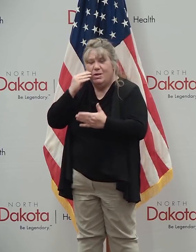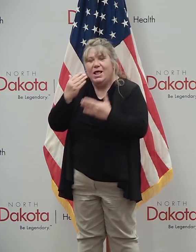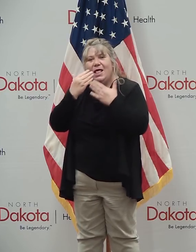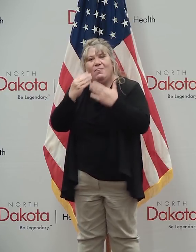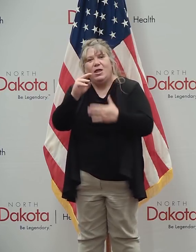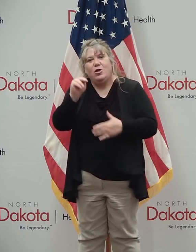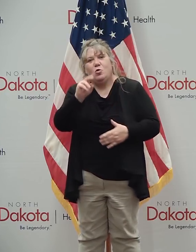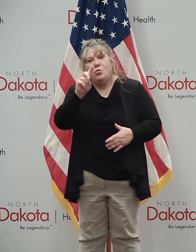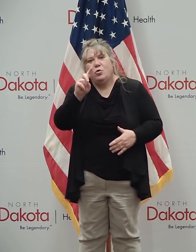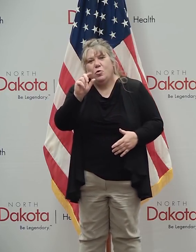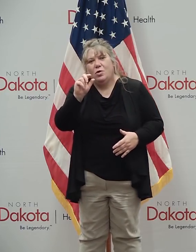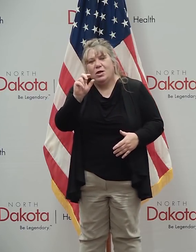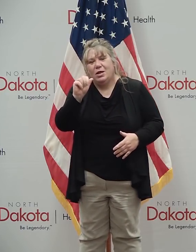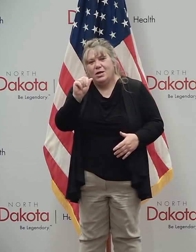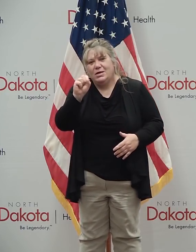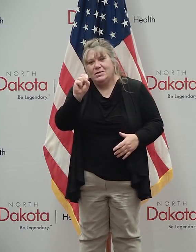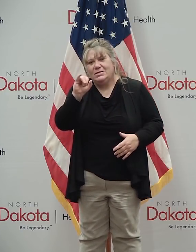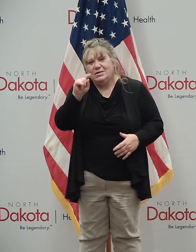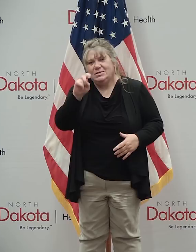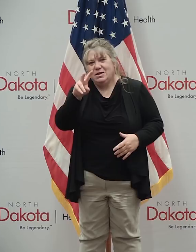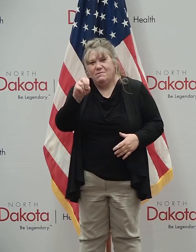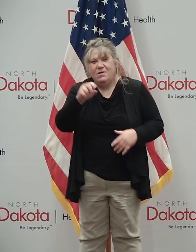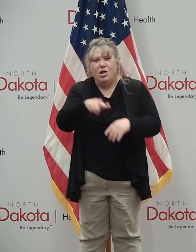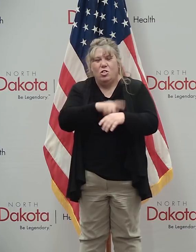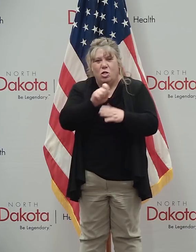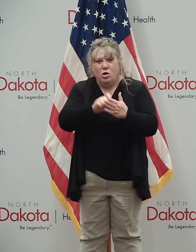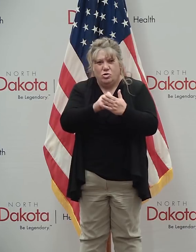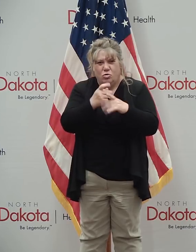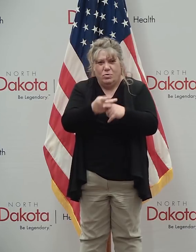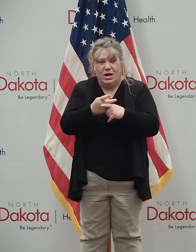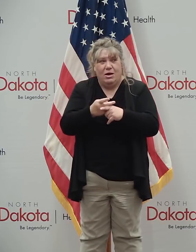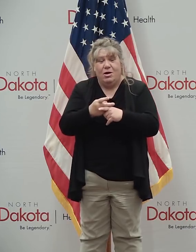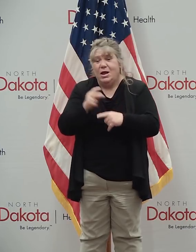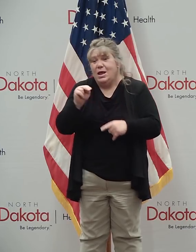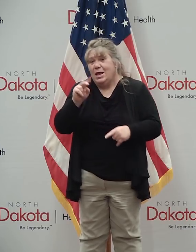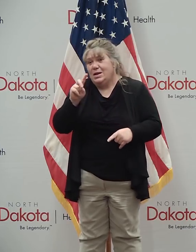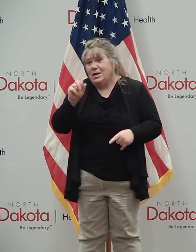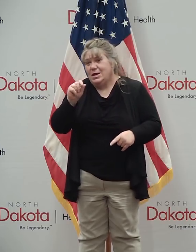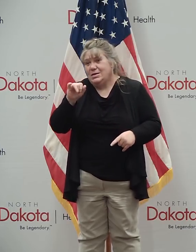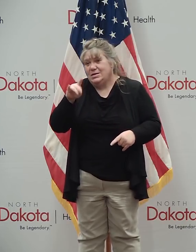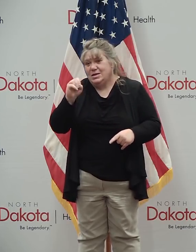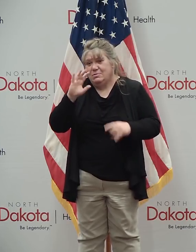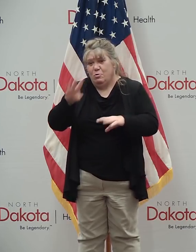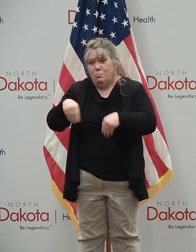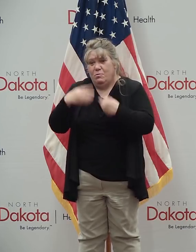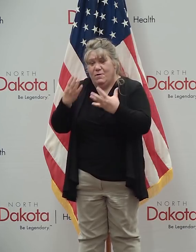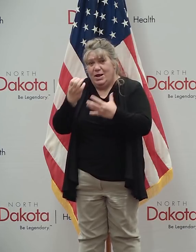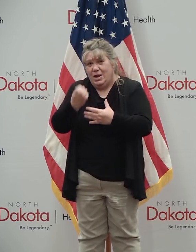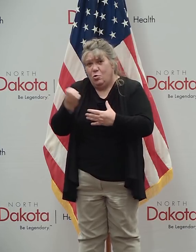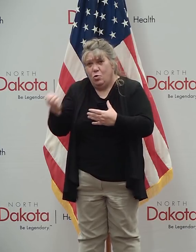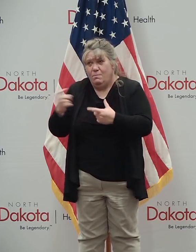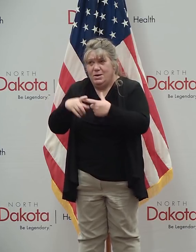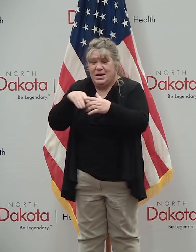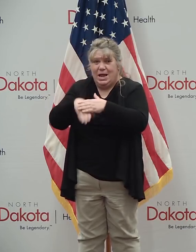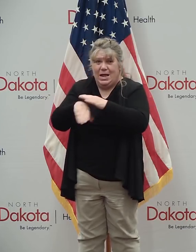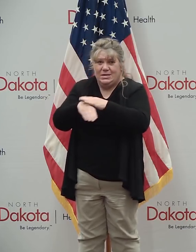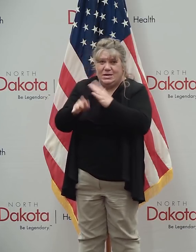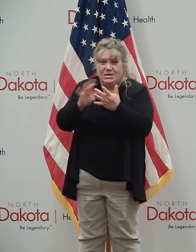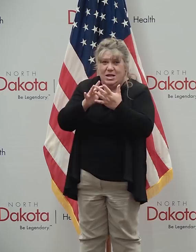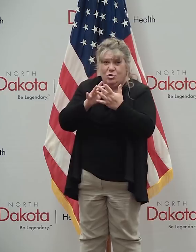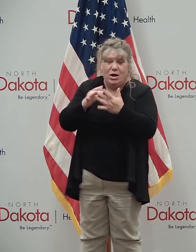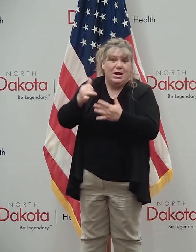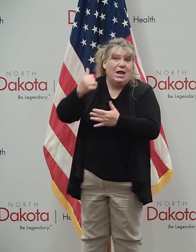Assistive and the Long-Term Care Association. ND Assistive will be distributing assistive technology devices to access the internet and